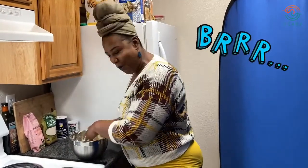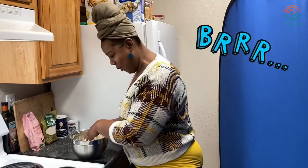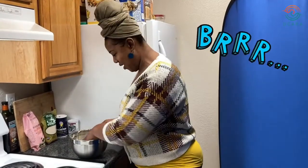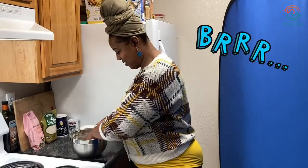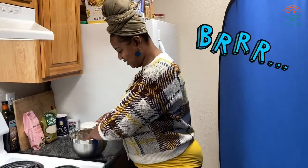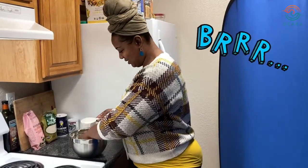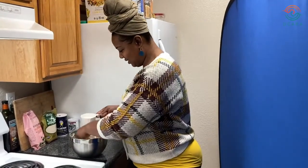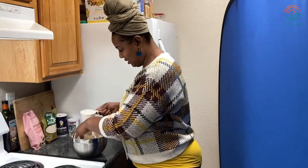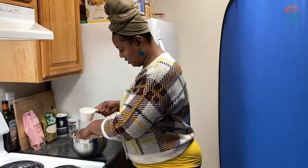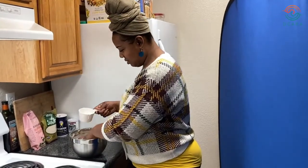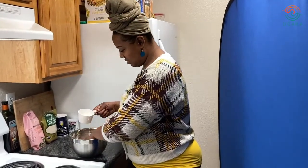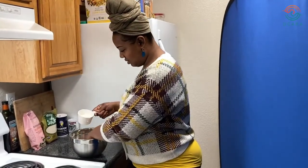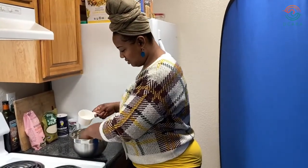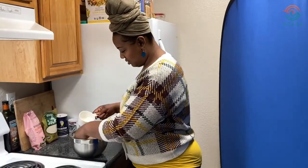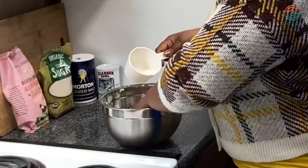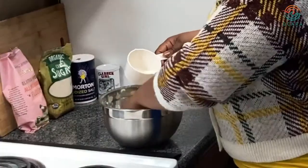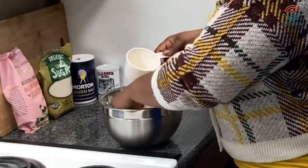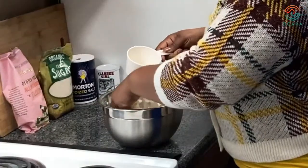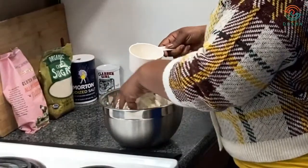It's cold.